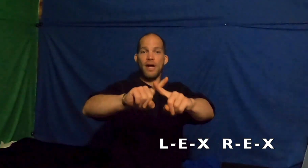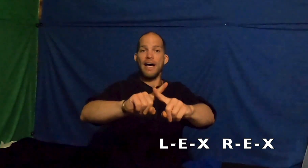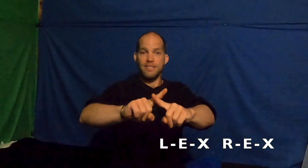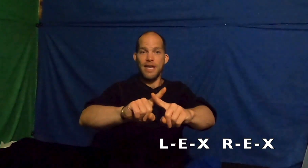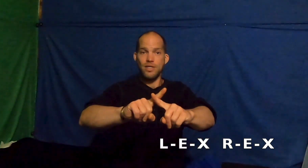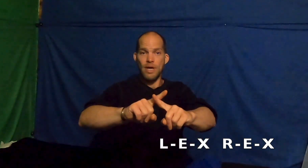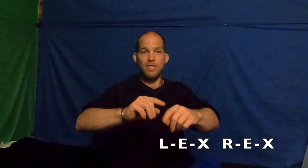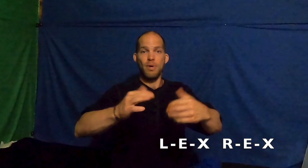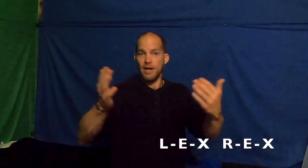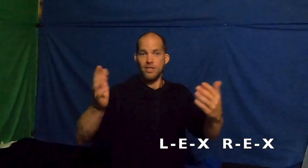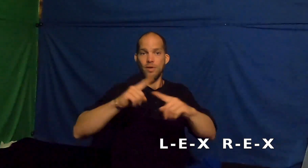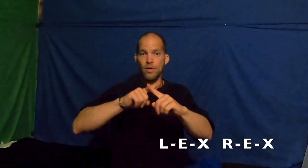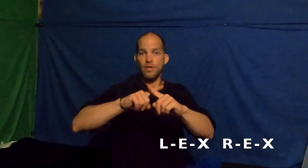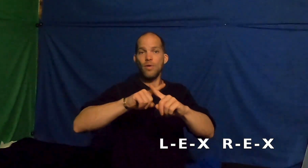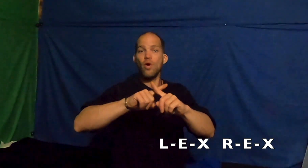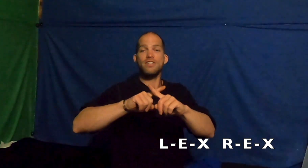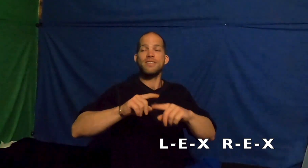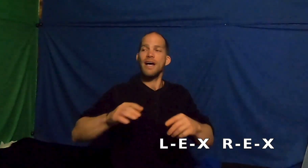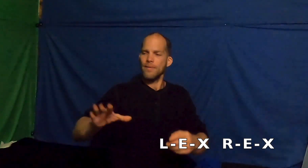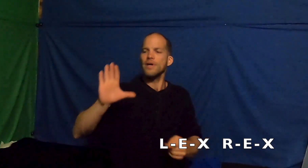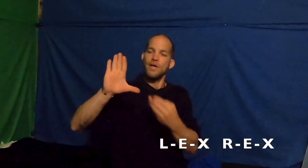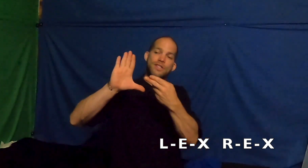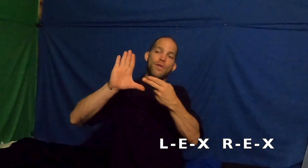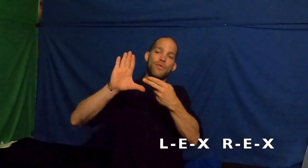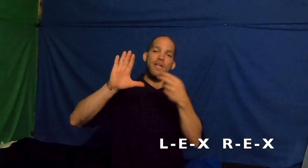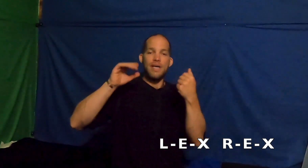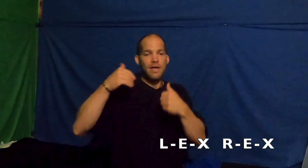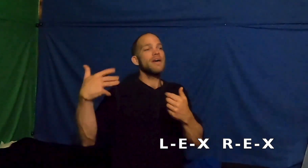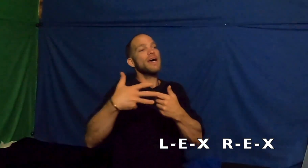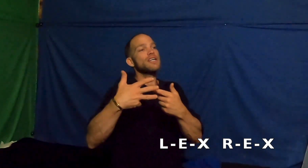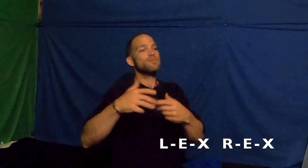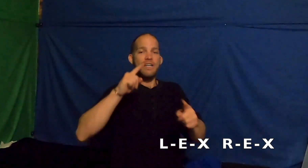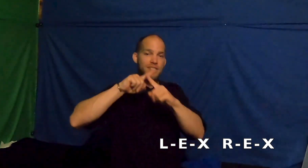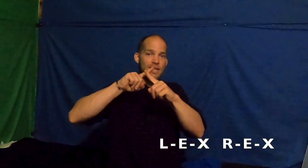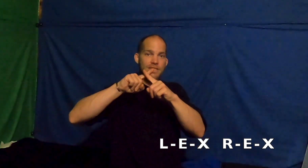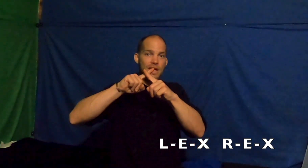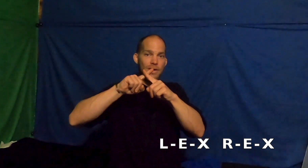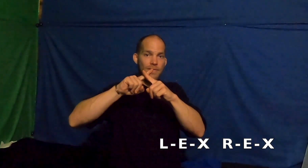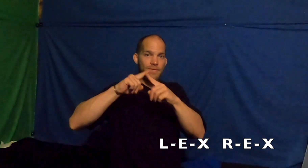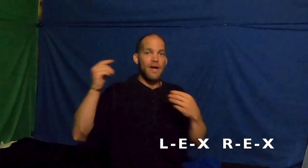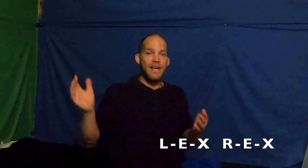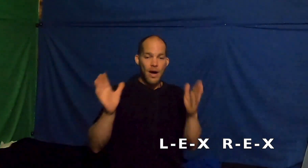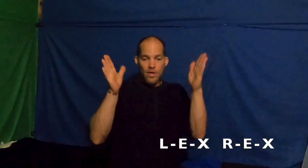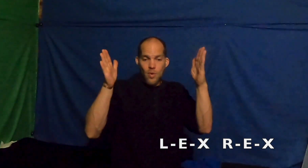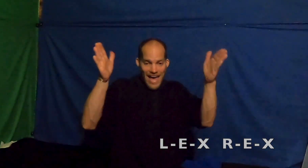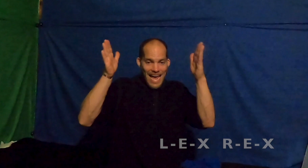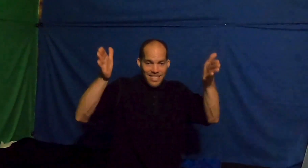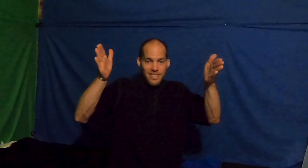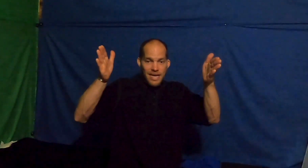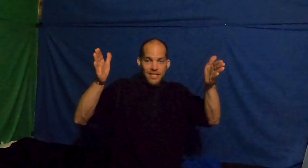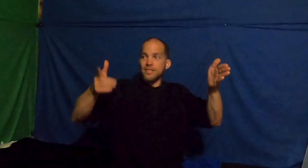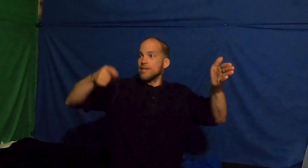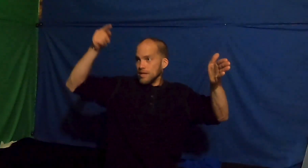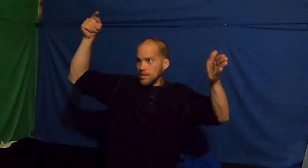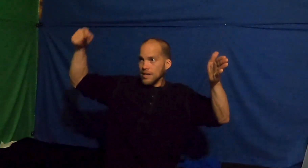X takes away the spot, or crosses it out. So 3D expressed center. Now when you add 6, the